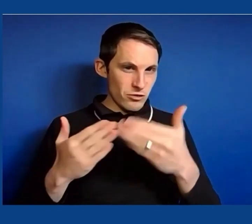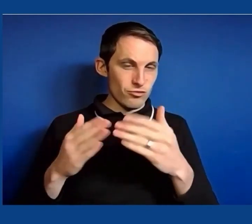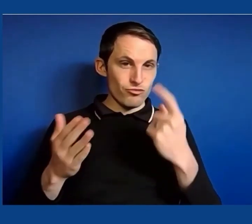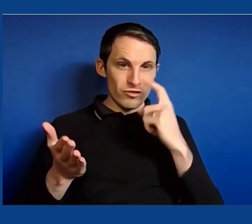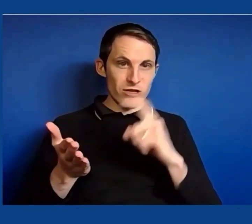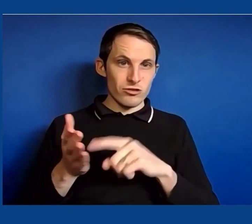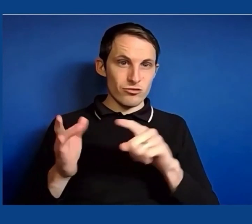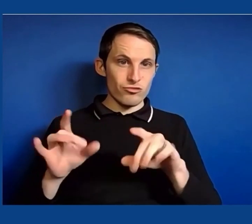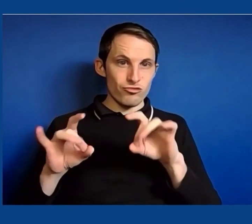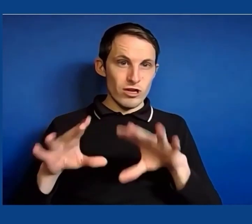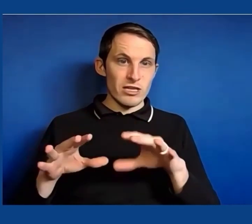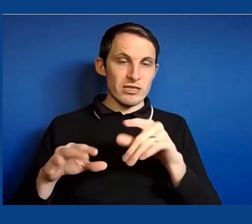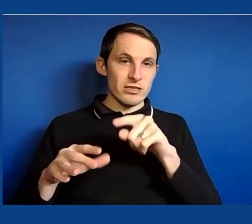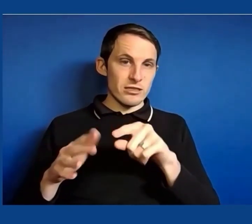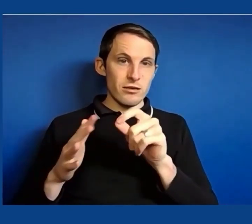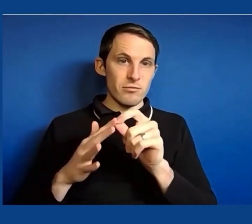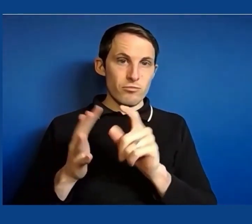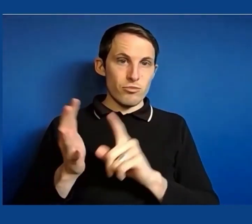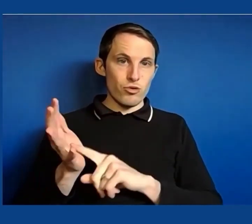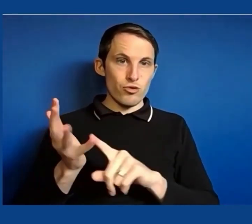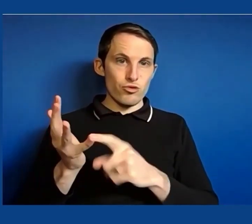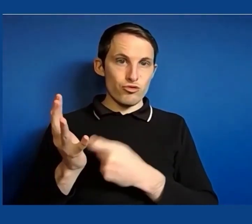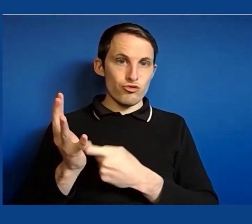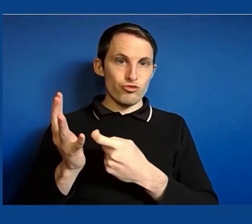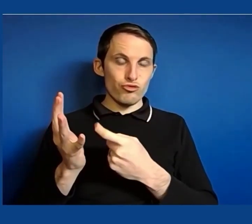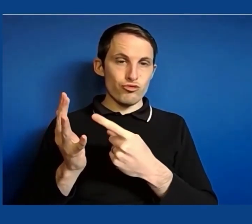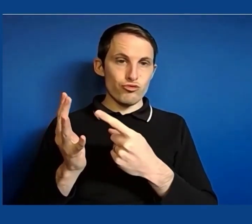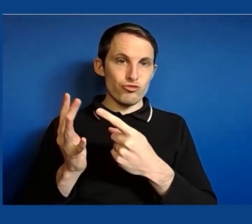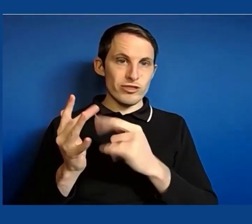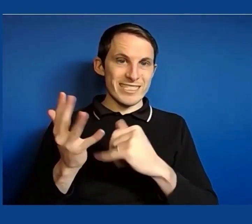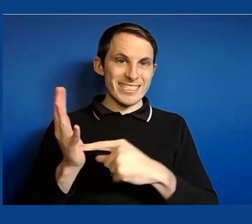legally pluralist place?